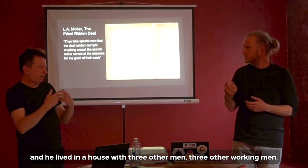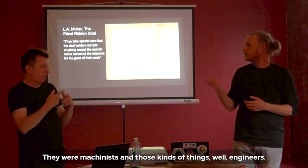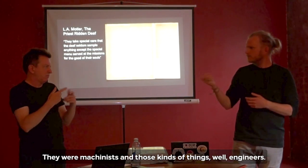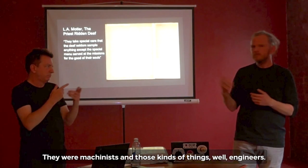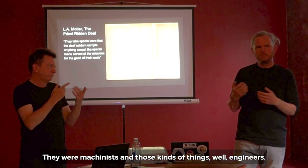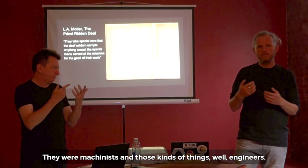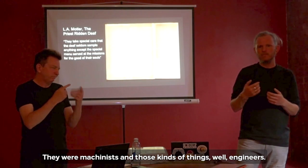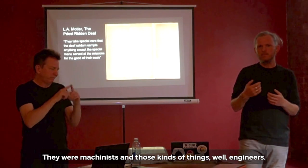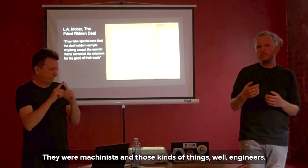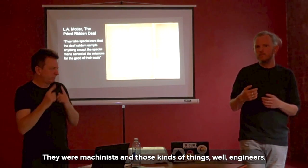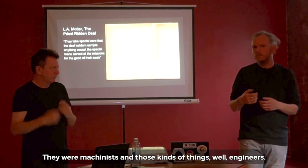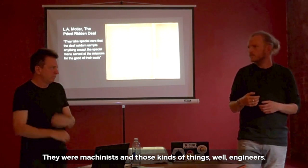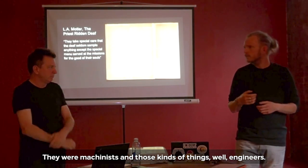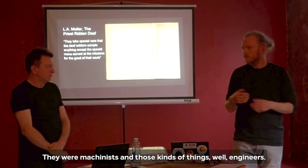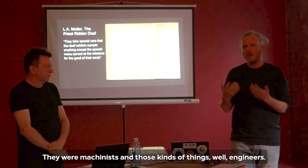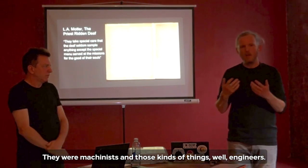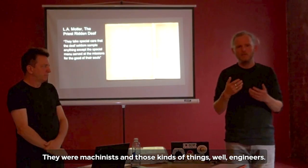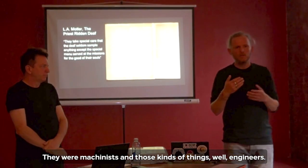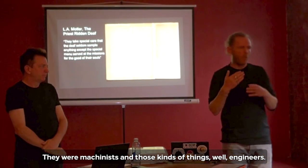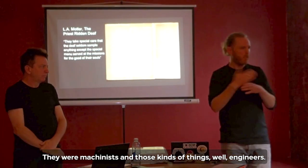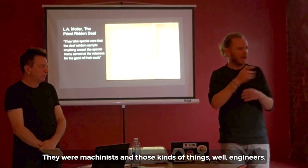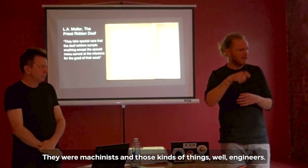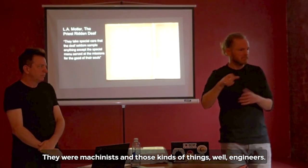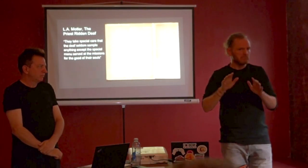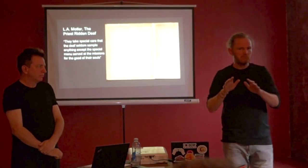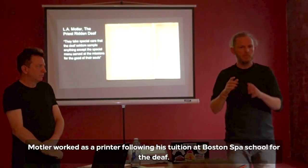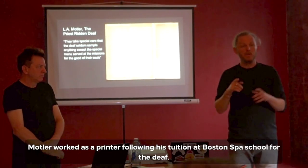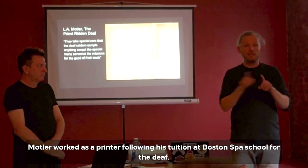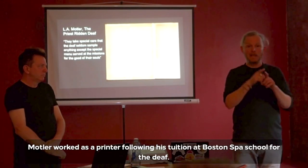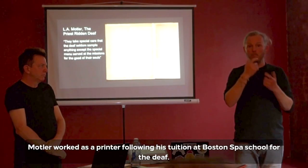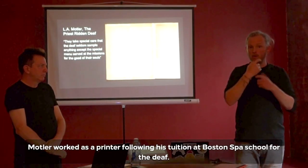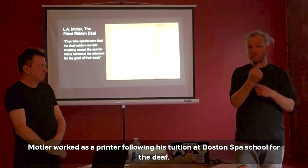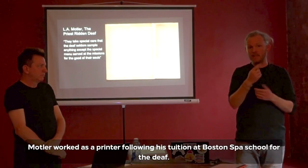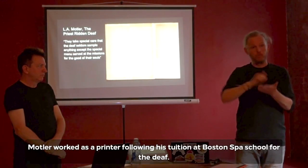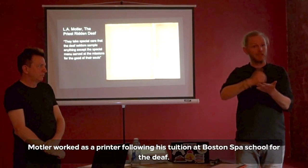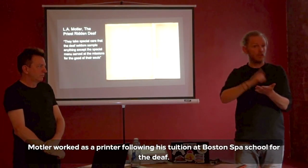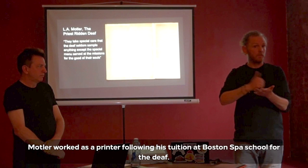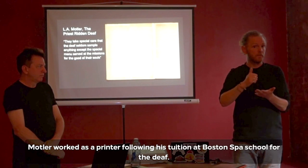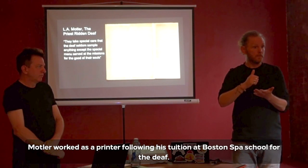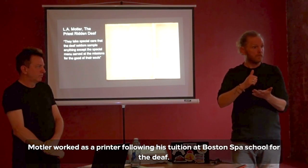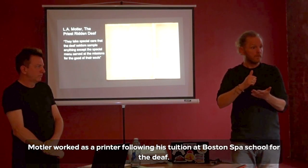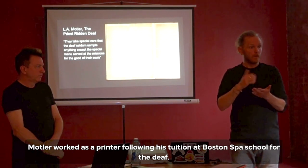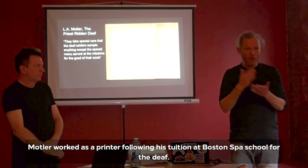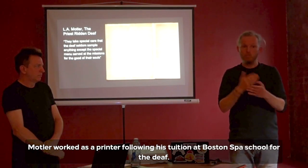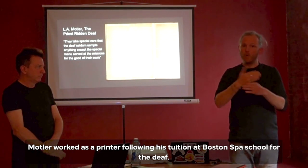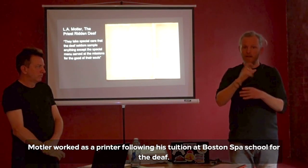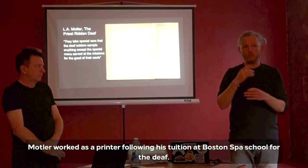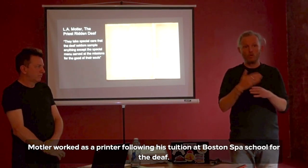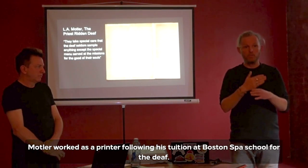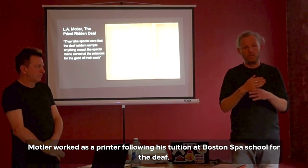they were machinists and those kinds of things, working engineers. So Motler himself was a printer,